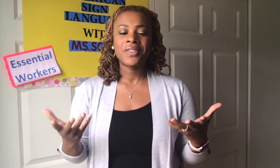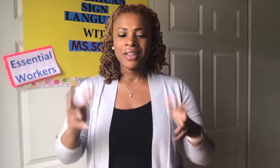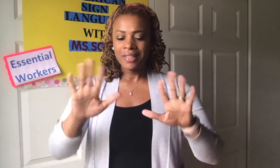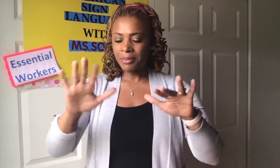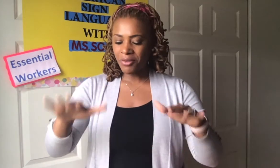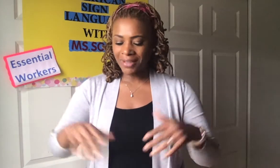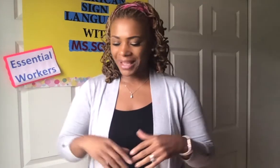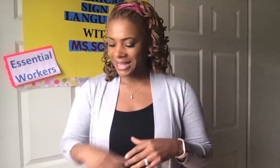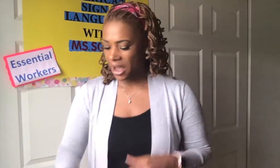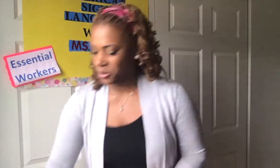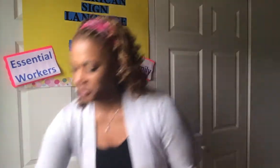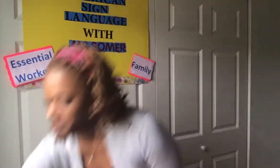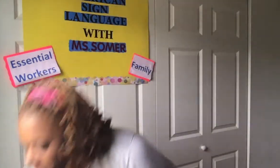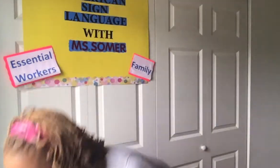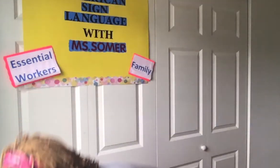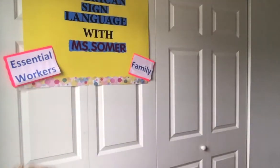Let me write that down.